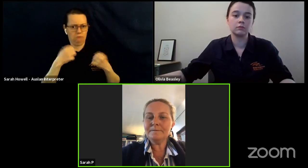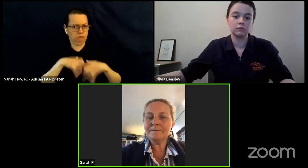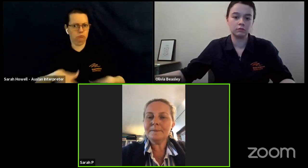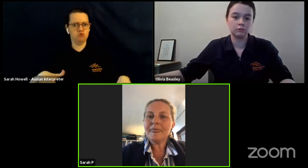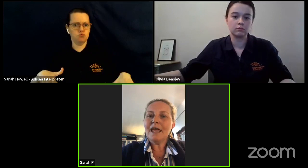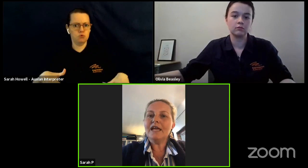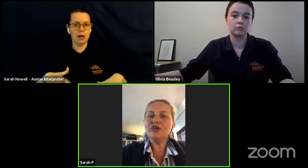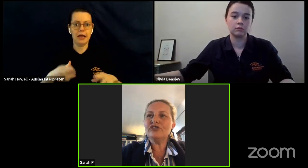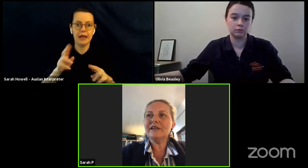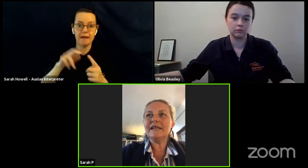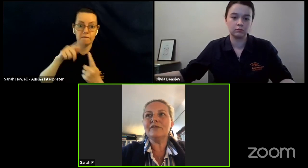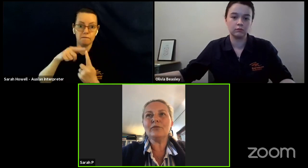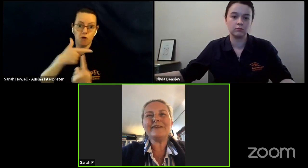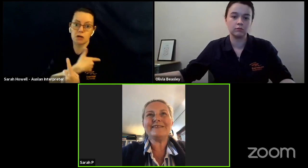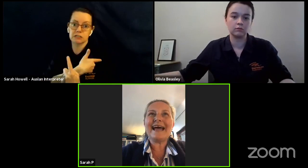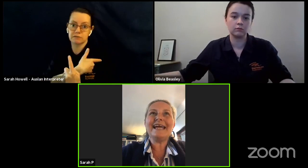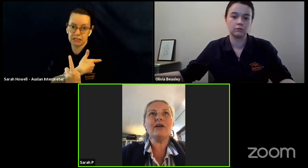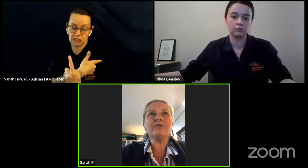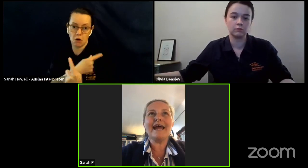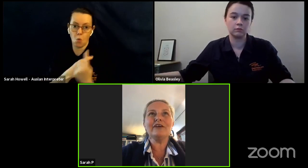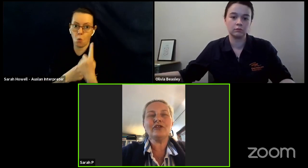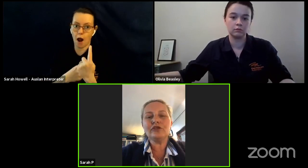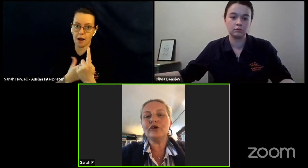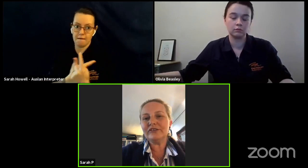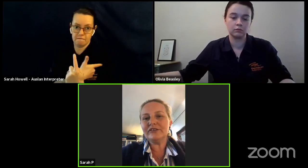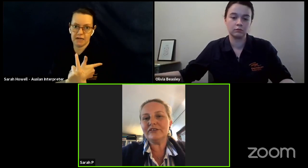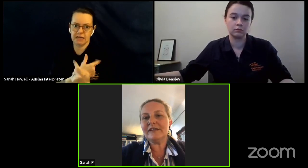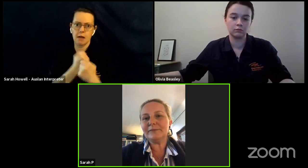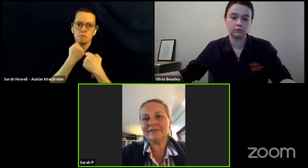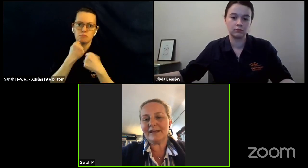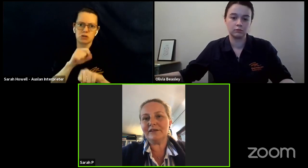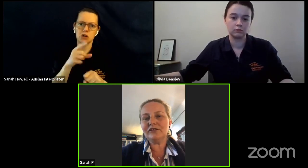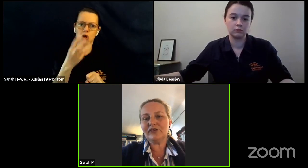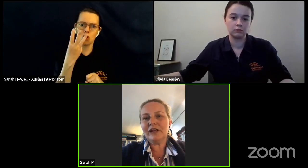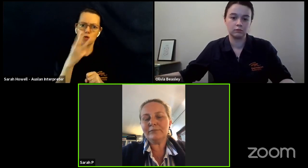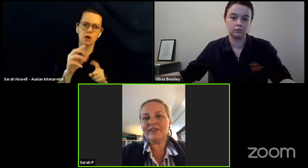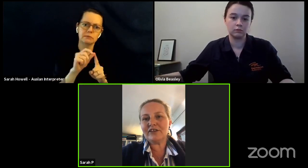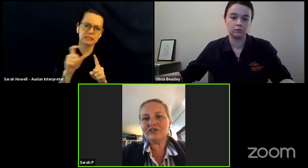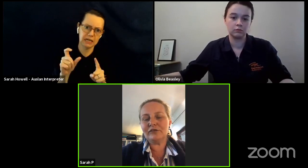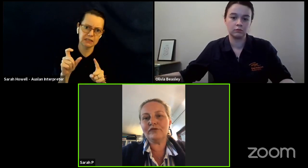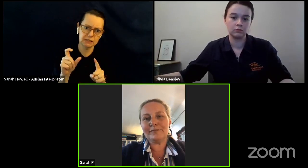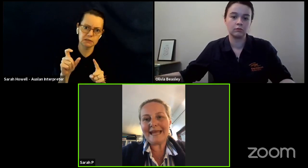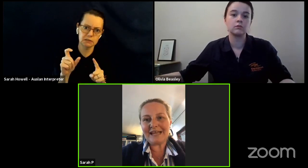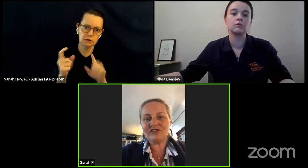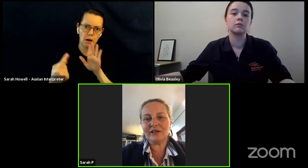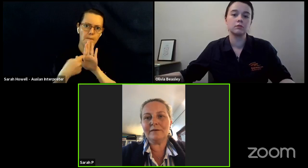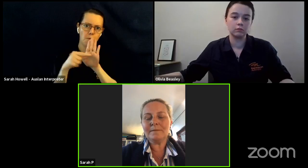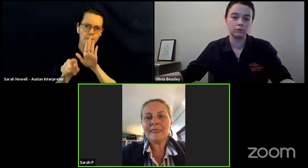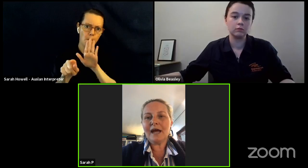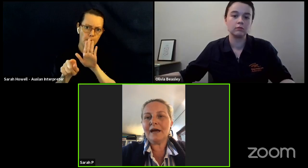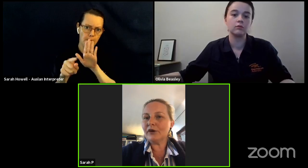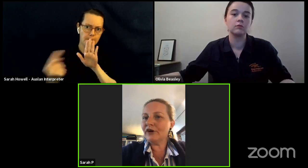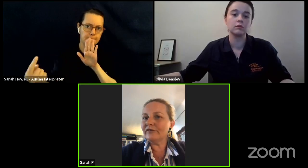vaccine, it usually gives, we say, around 30% protection from